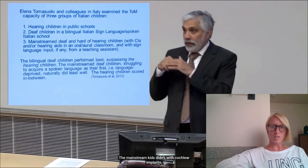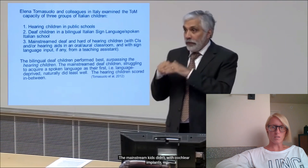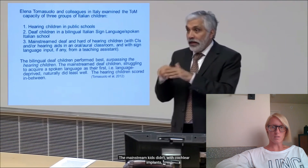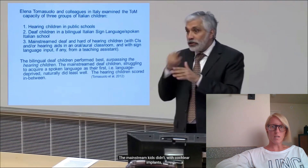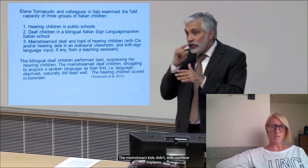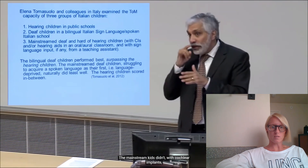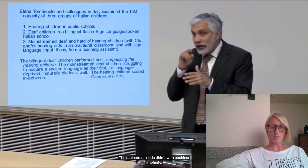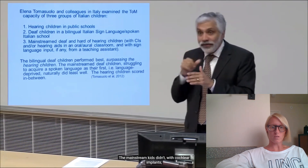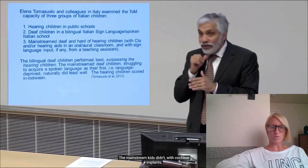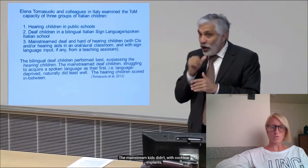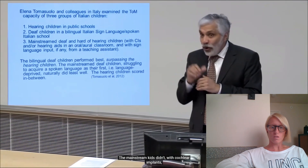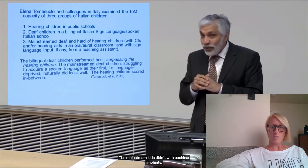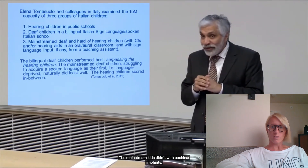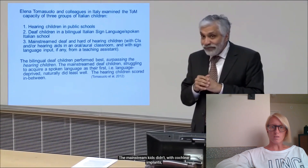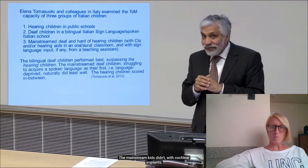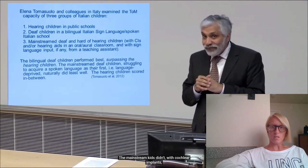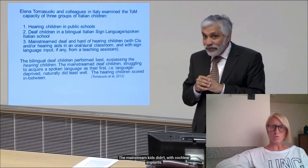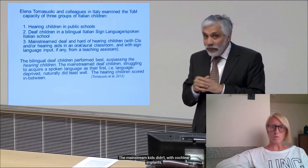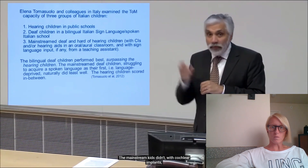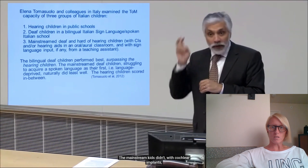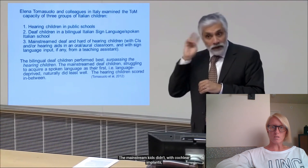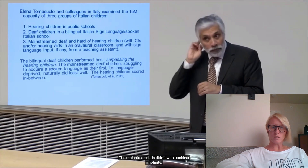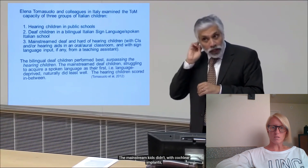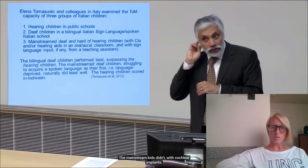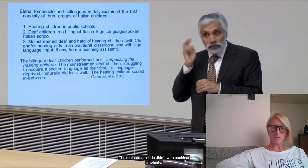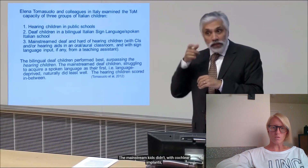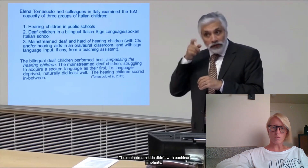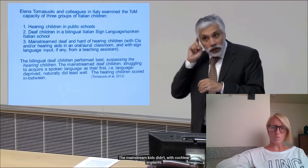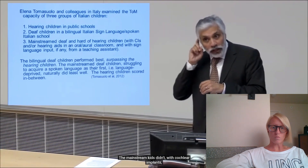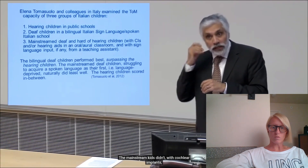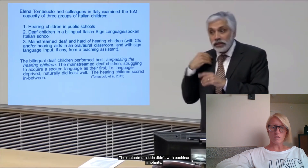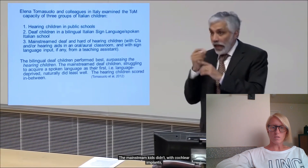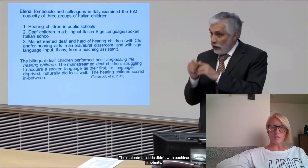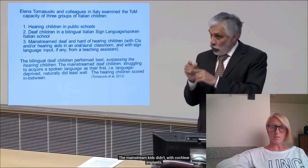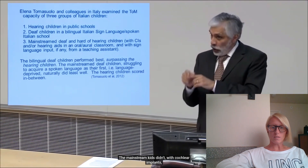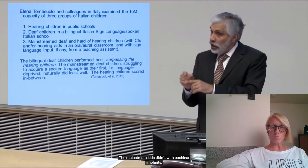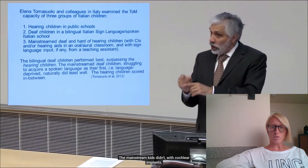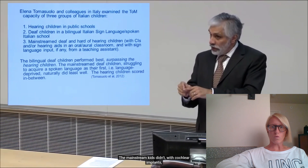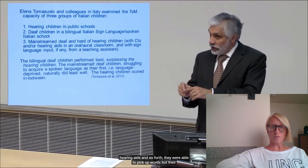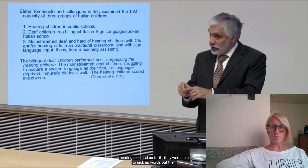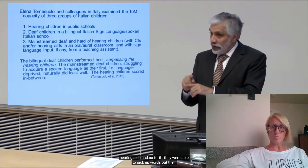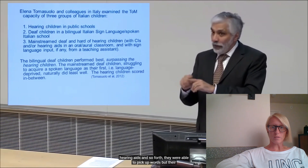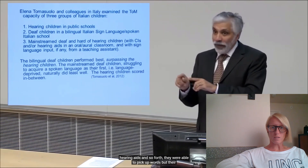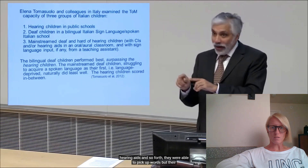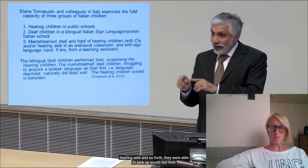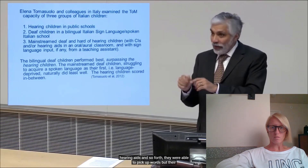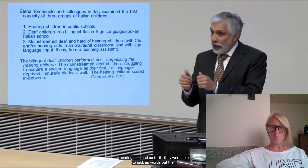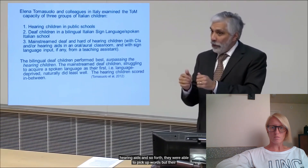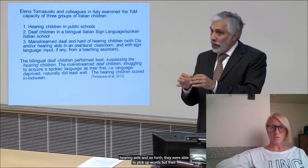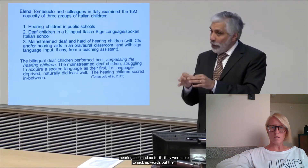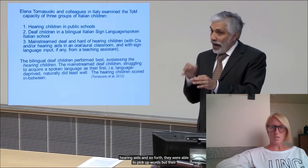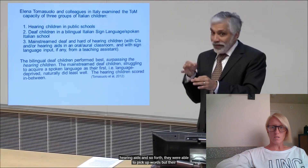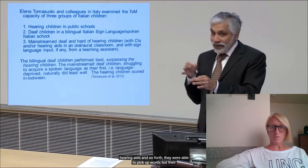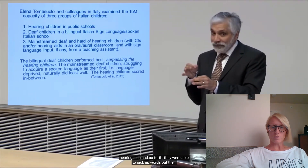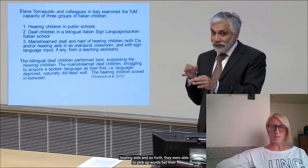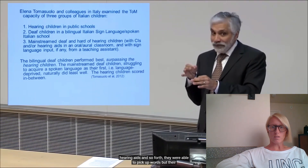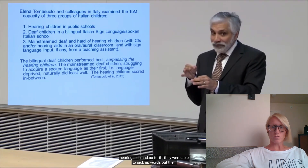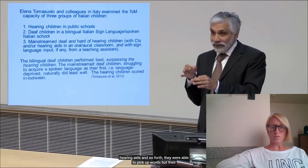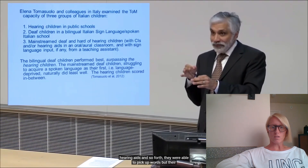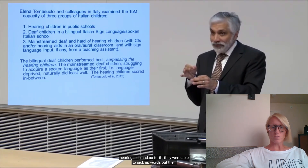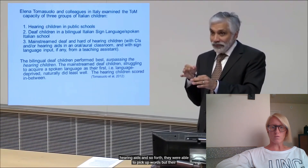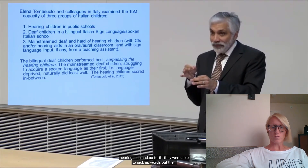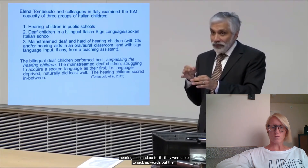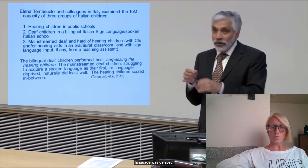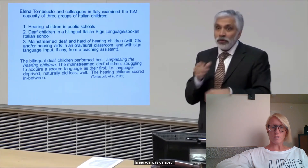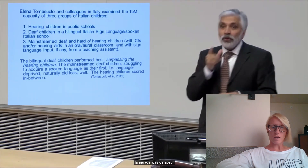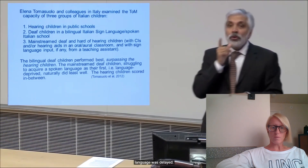Italian sign language. The mainstream kids didn't. No. With cochlear implants, hearing aids, and so forth, they were able to pick up